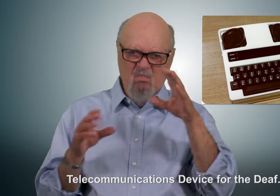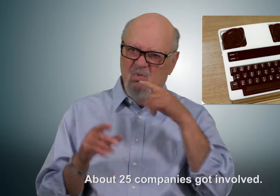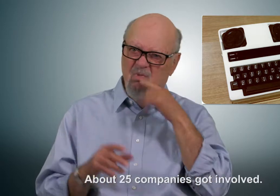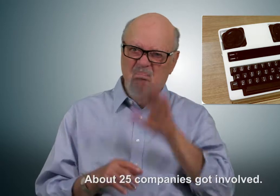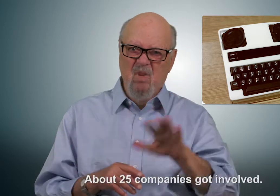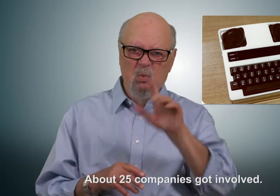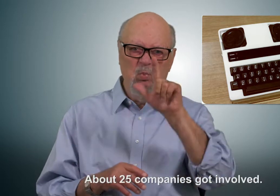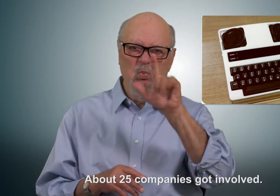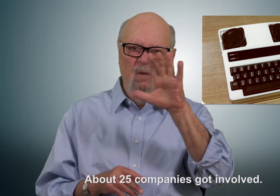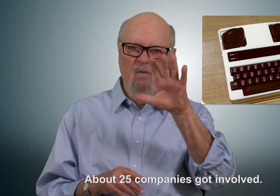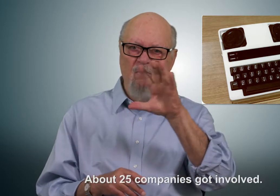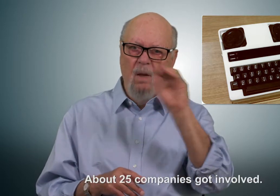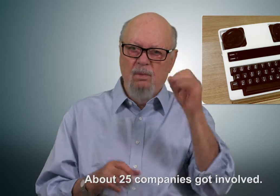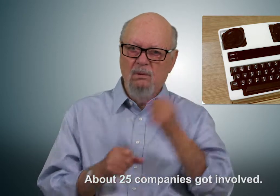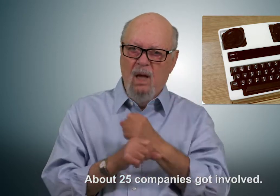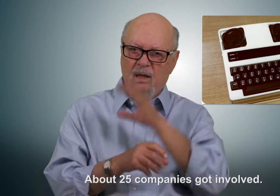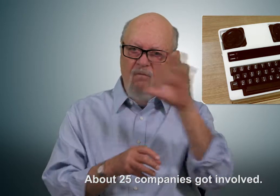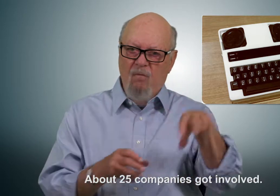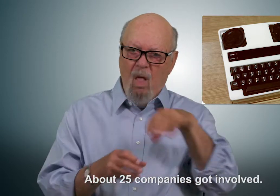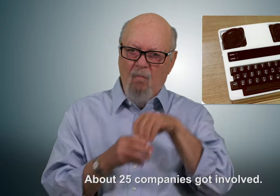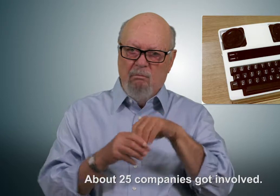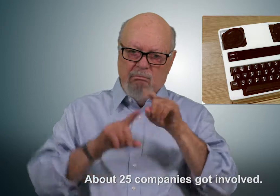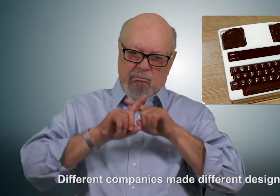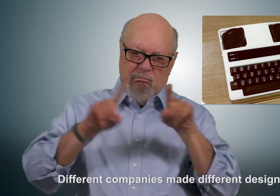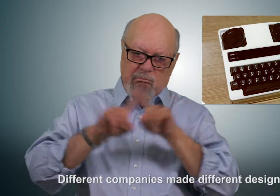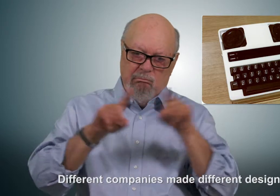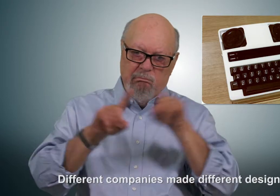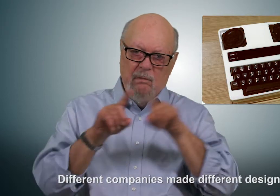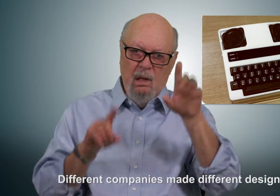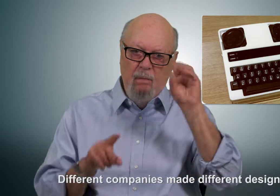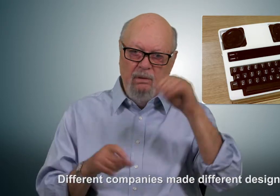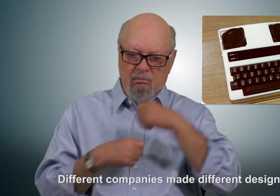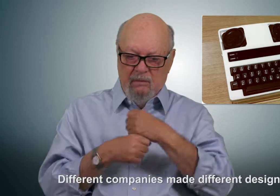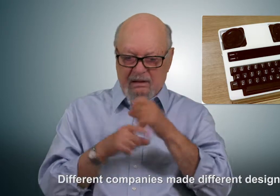About 25 companies got involved. Different companies made different designs.